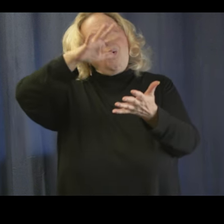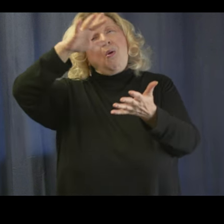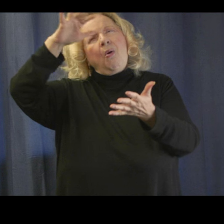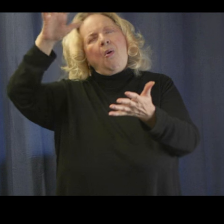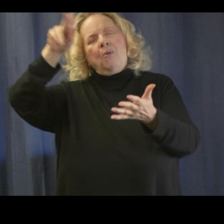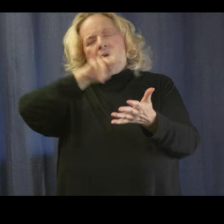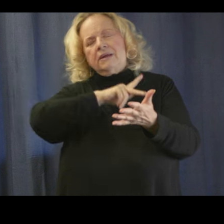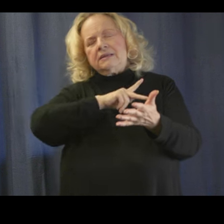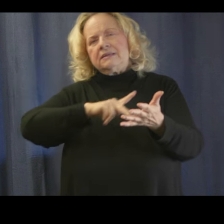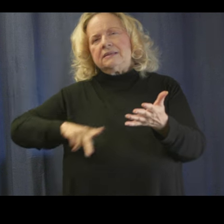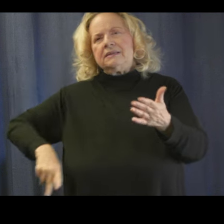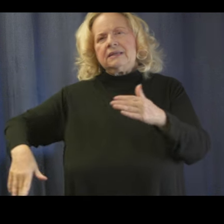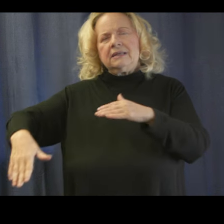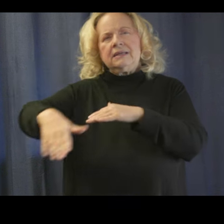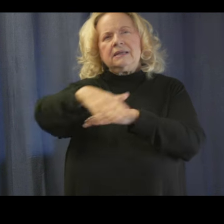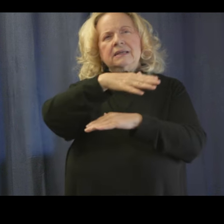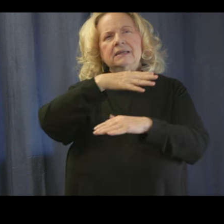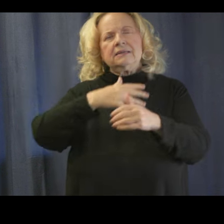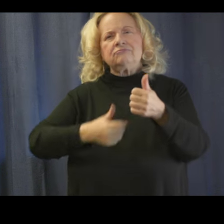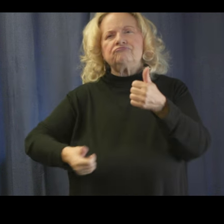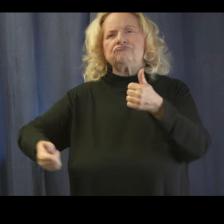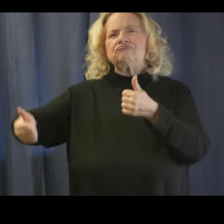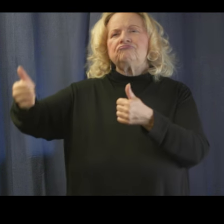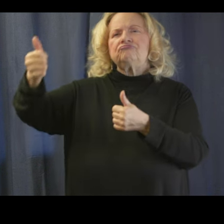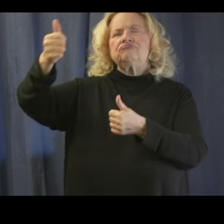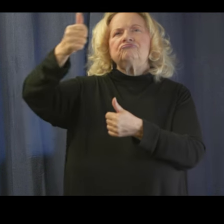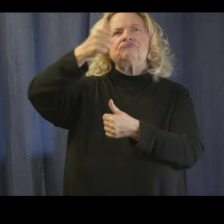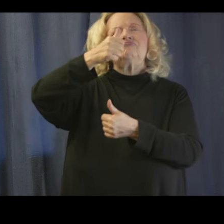Baruch Shem Kevod